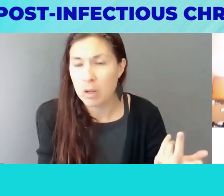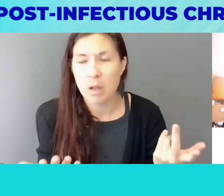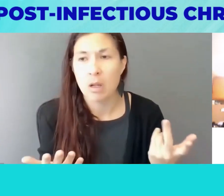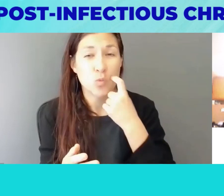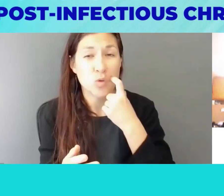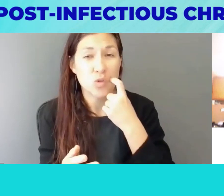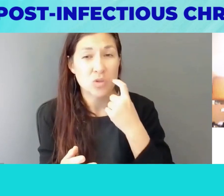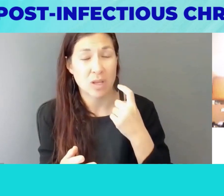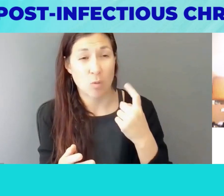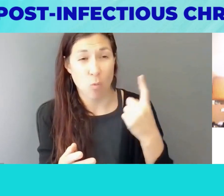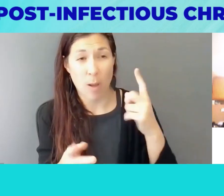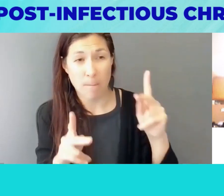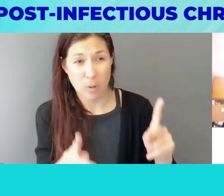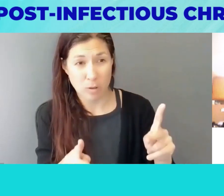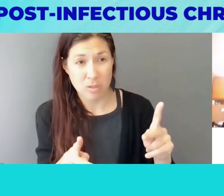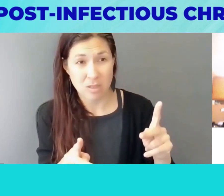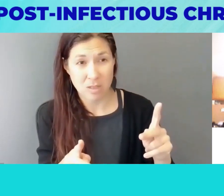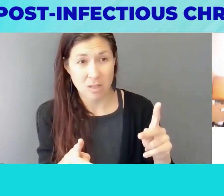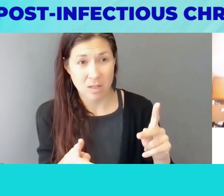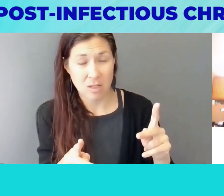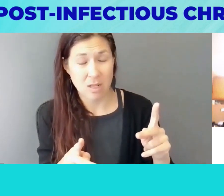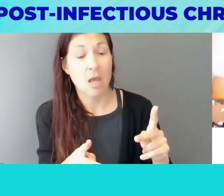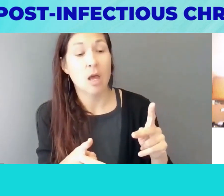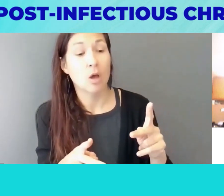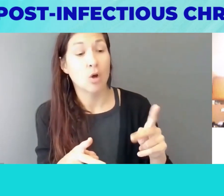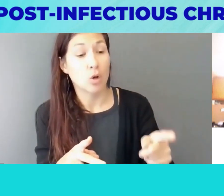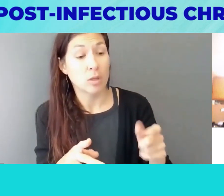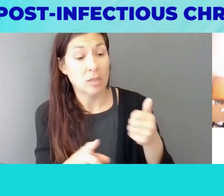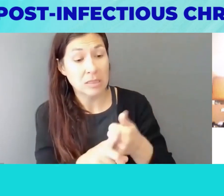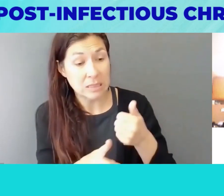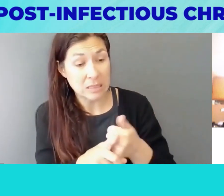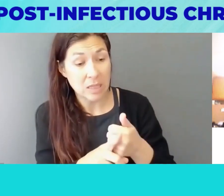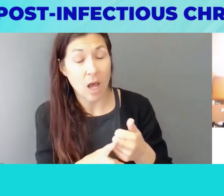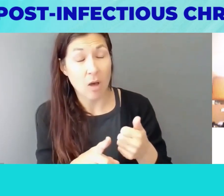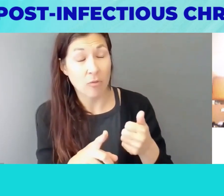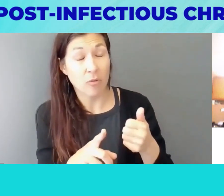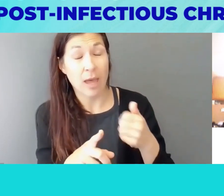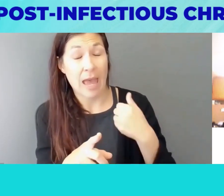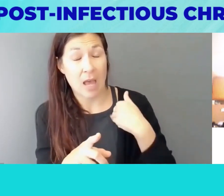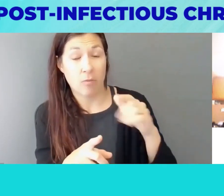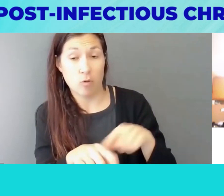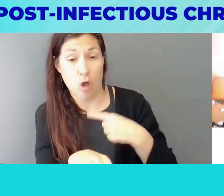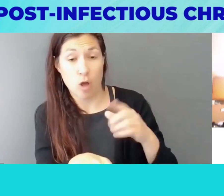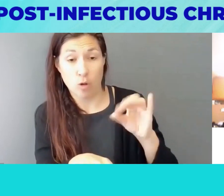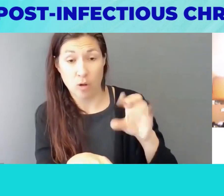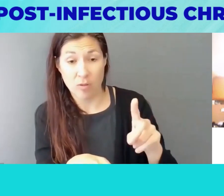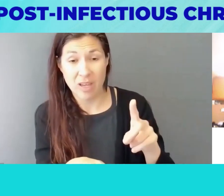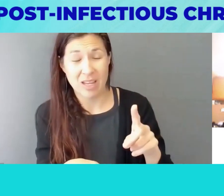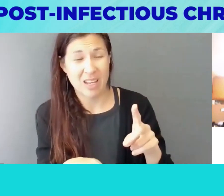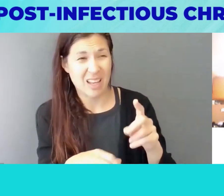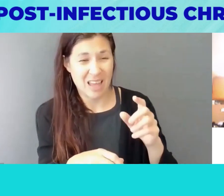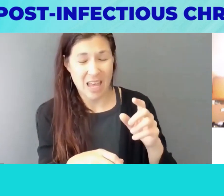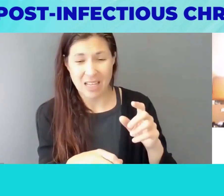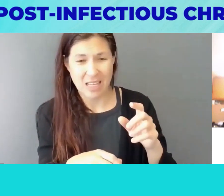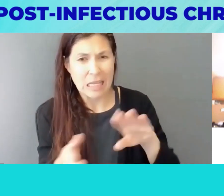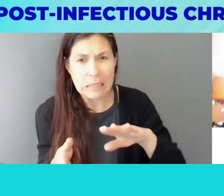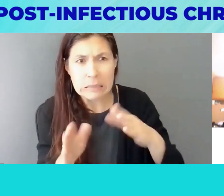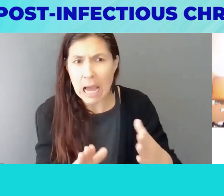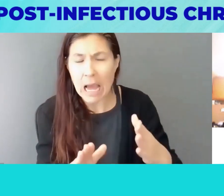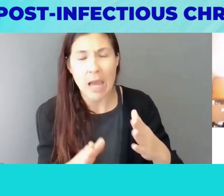I'm really blown away by the stories of everyone here before me, and I am going to give you my illness